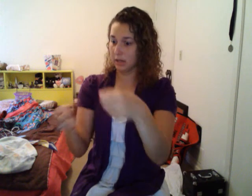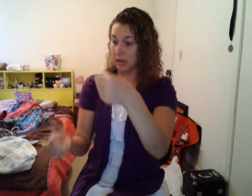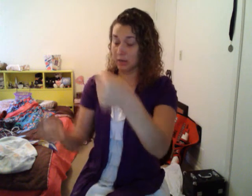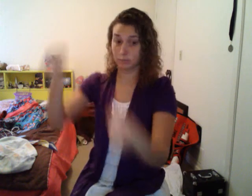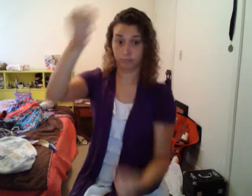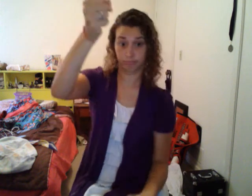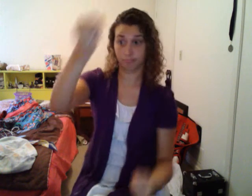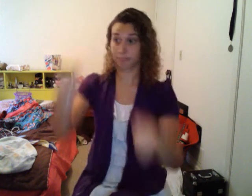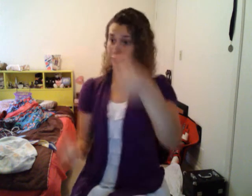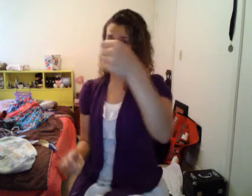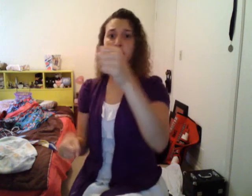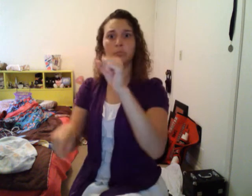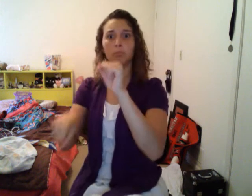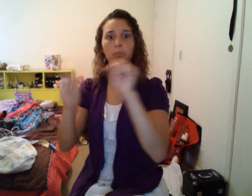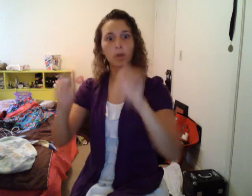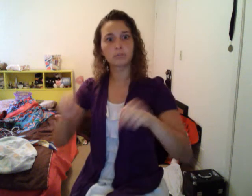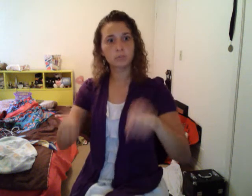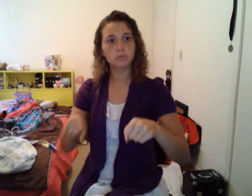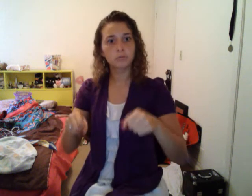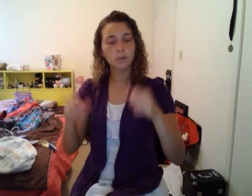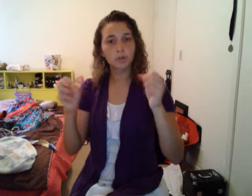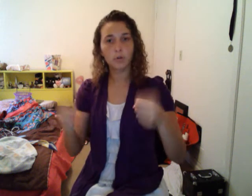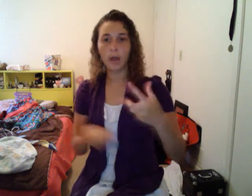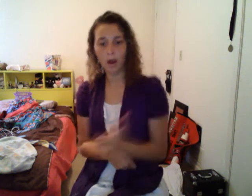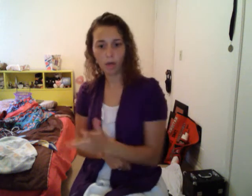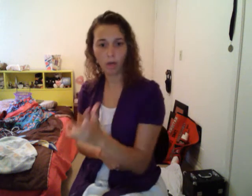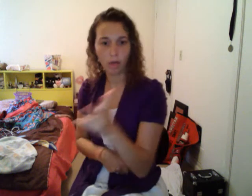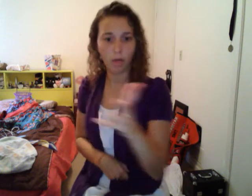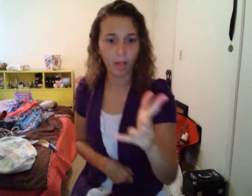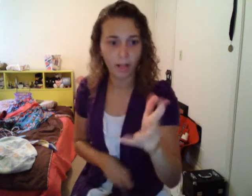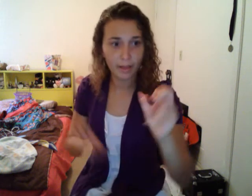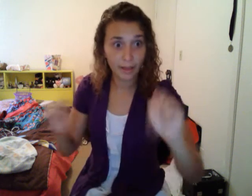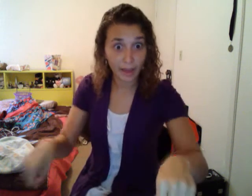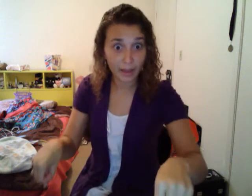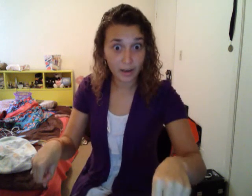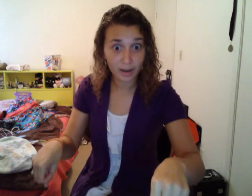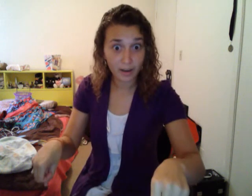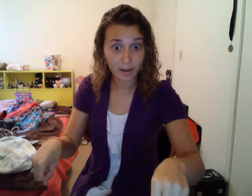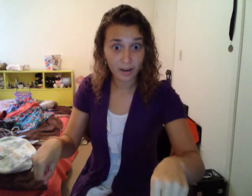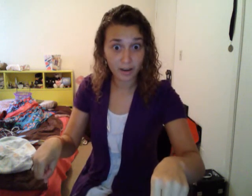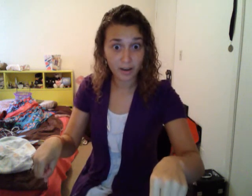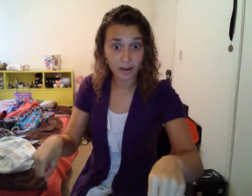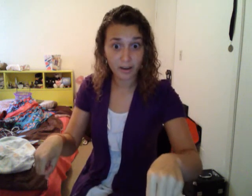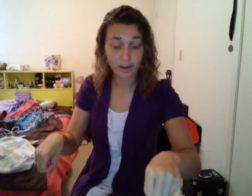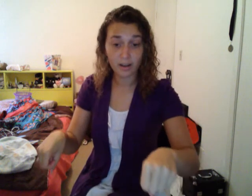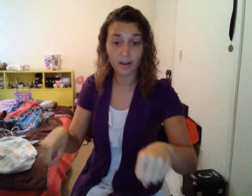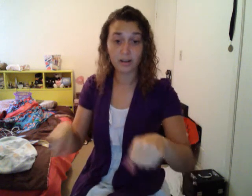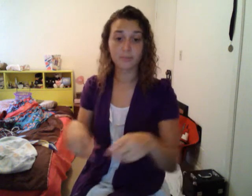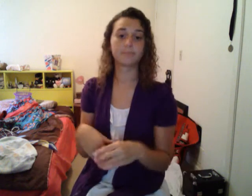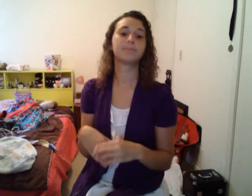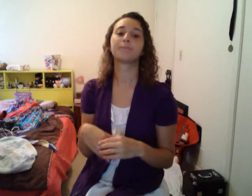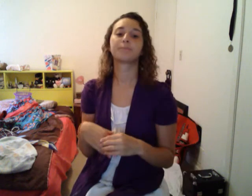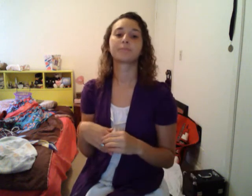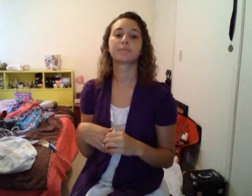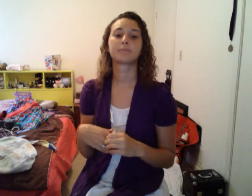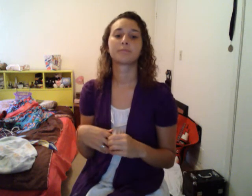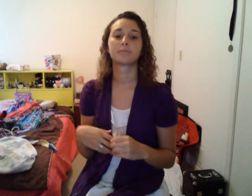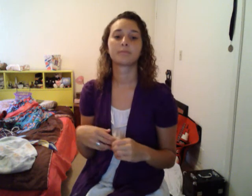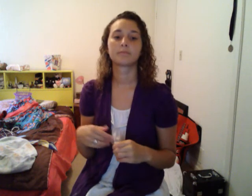works, so you can turn the trolley car, if you want to, onto the side track,